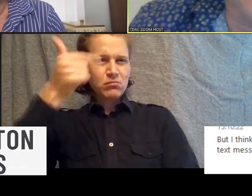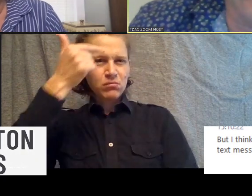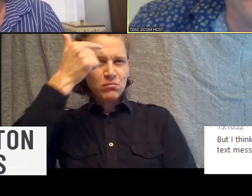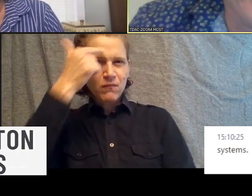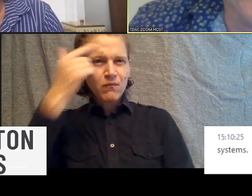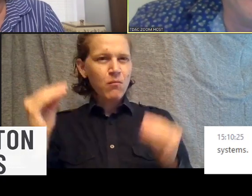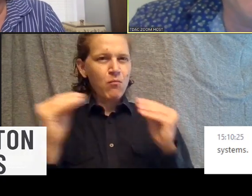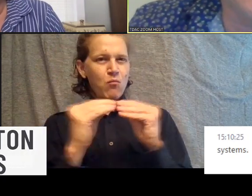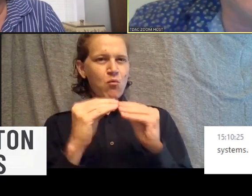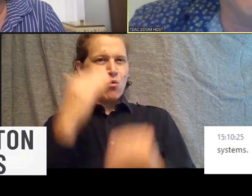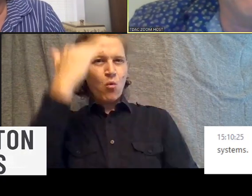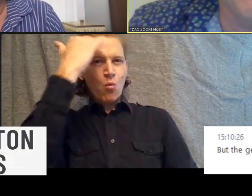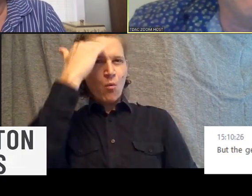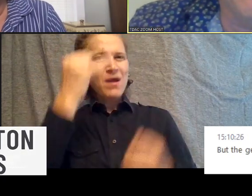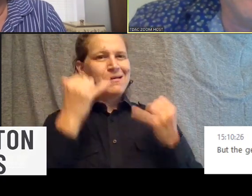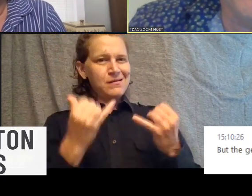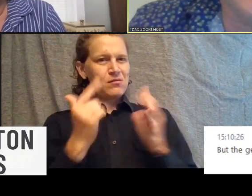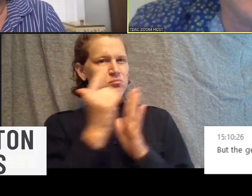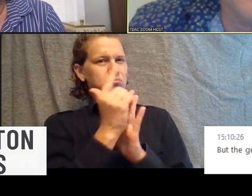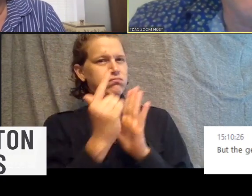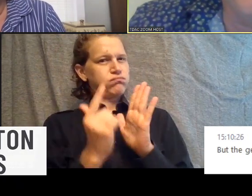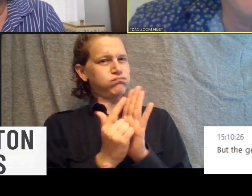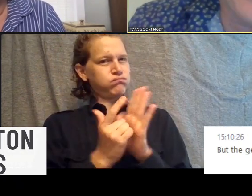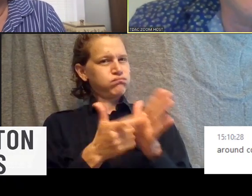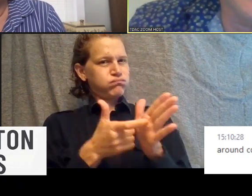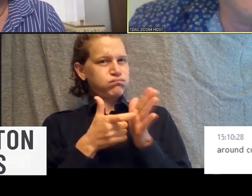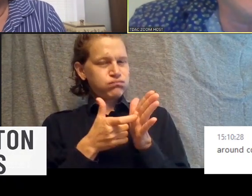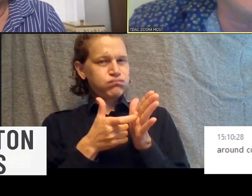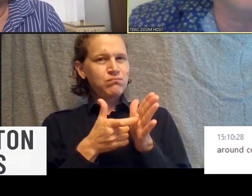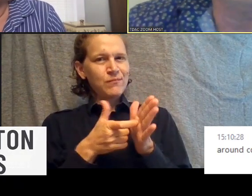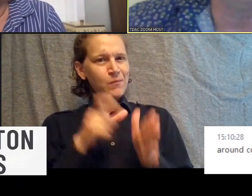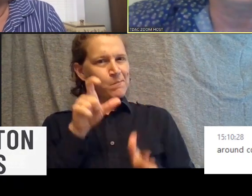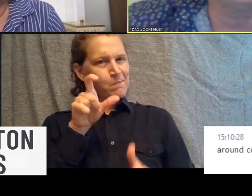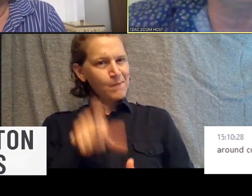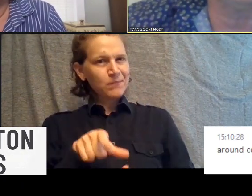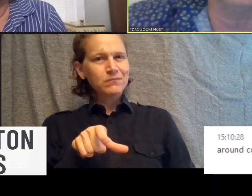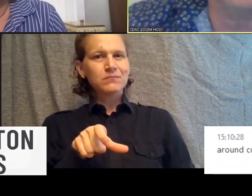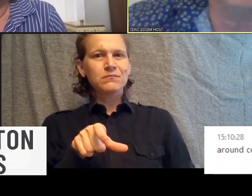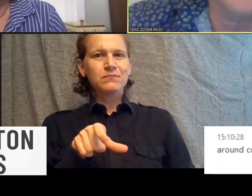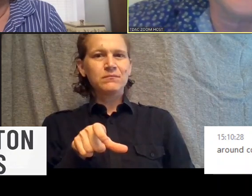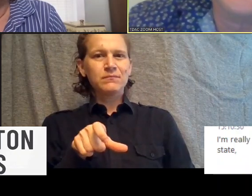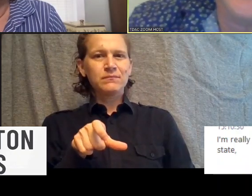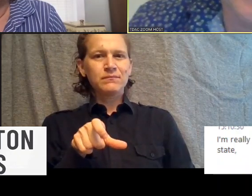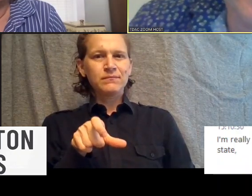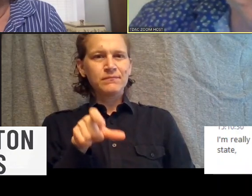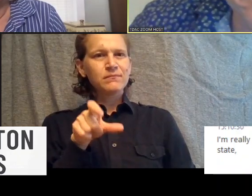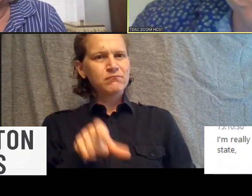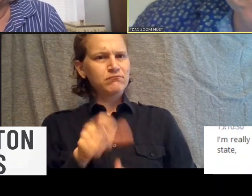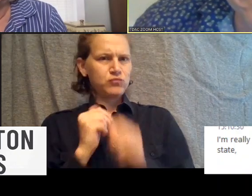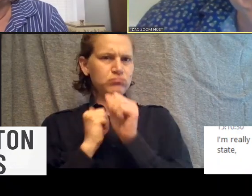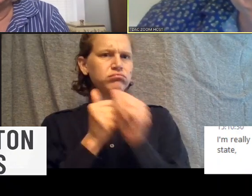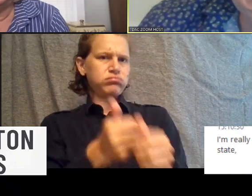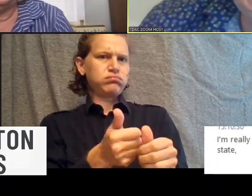it's the law now, and we must be voluntary in terms of a compliance.